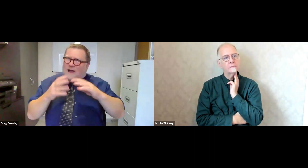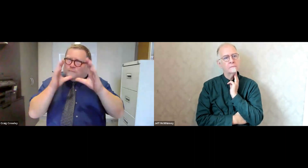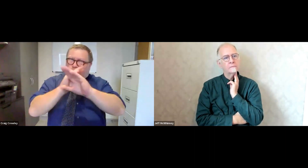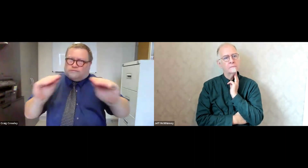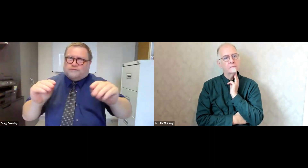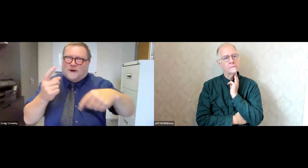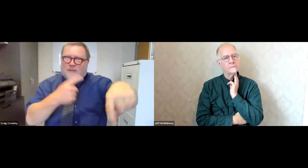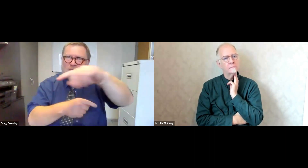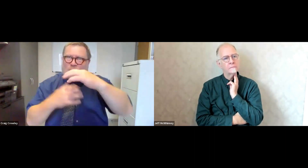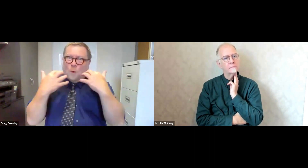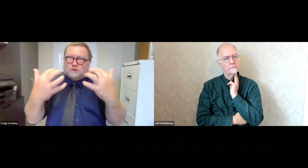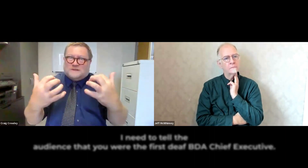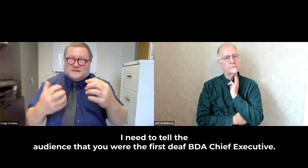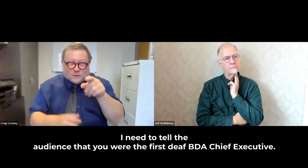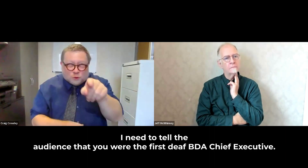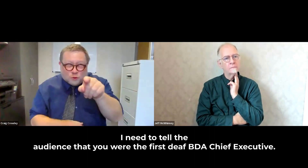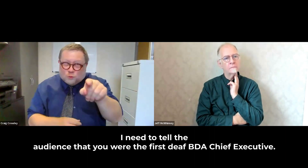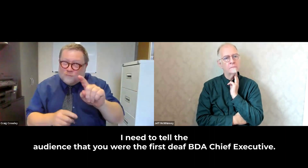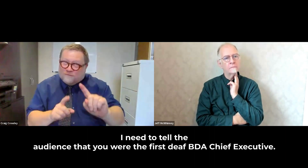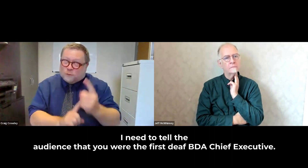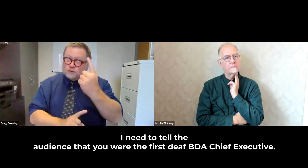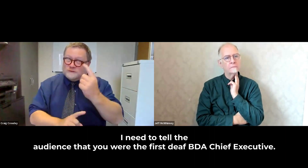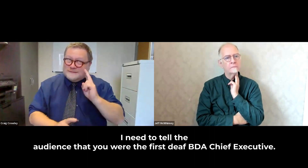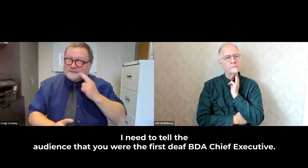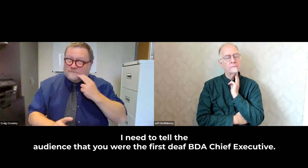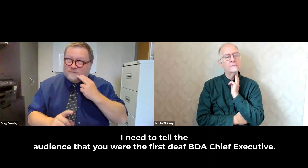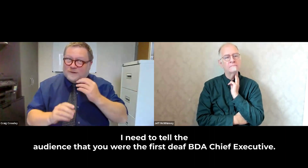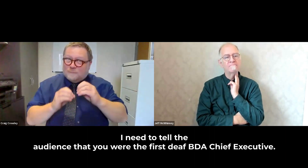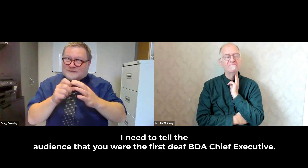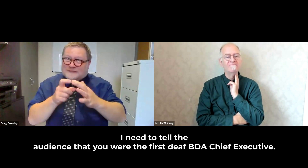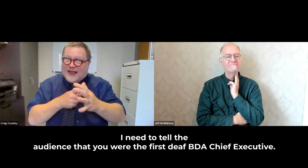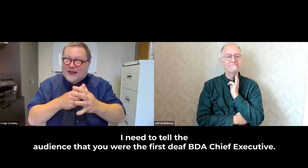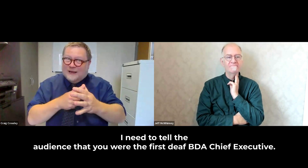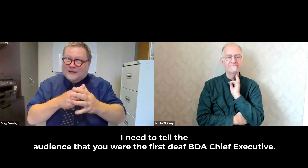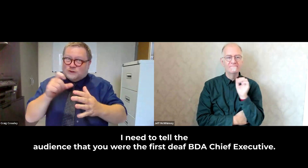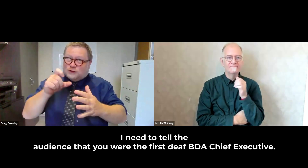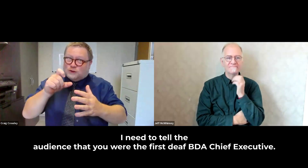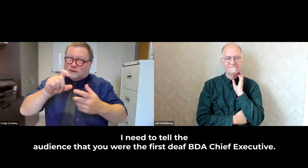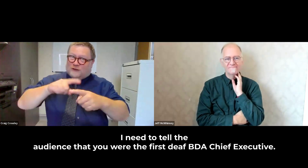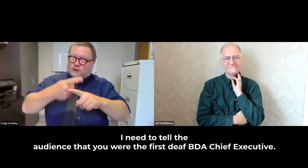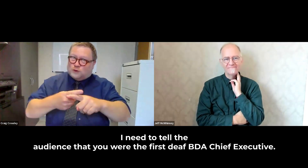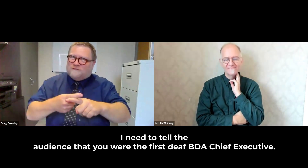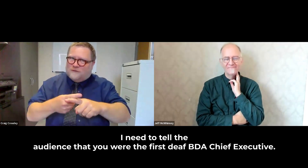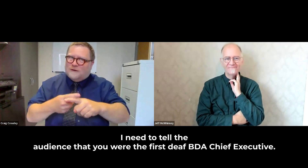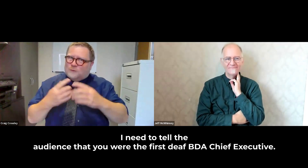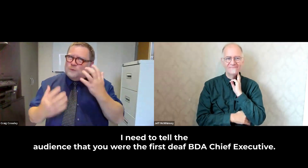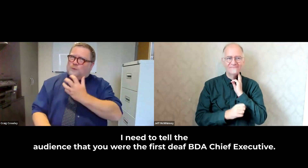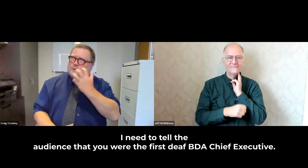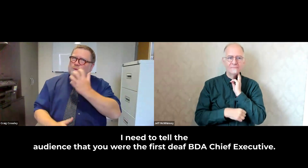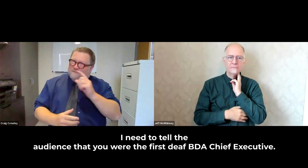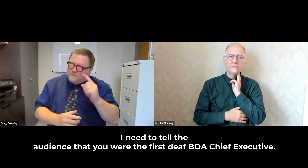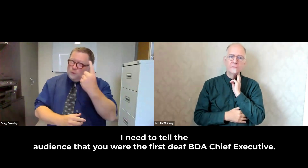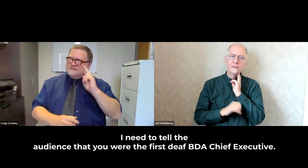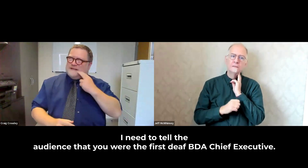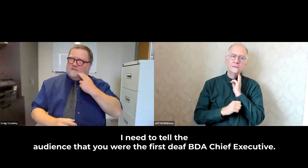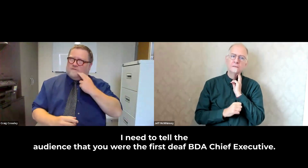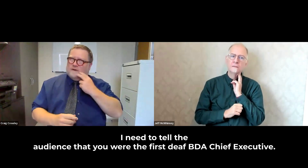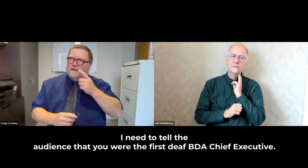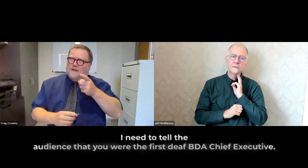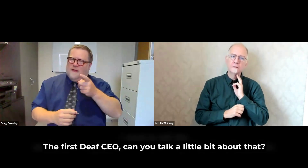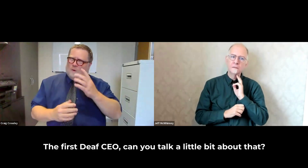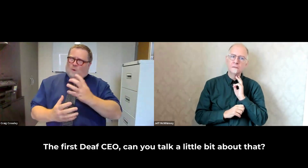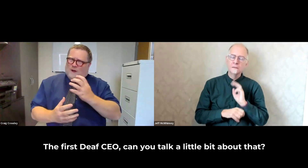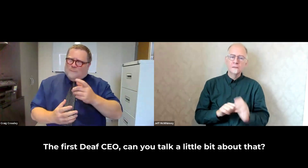So, I mean, I need to tell the audience that you were the first deaf BDA chief